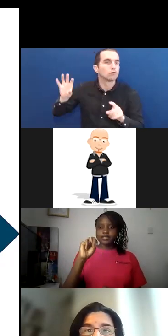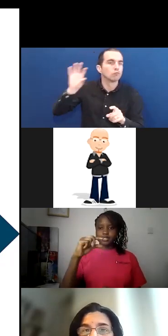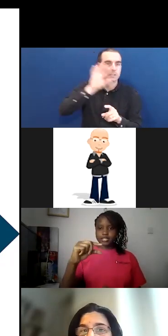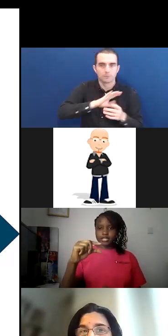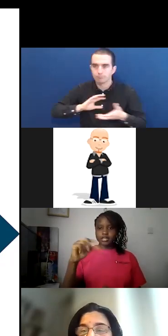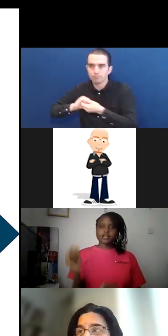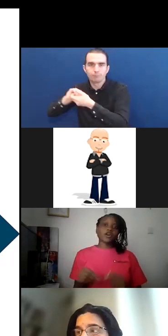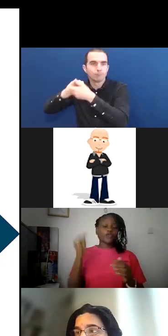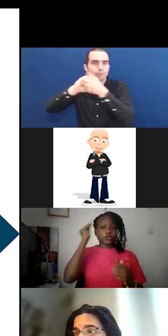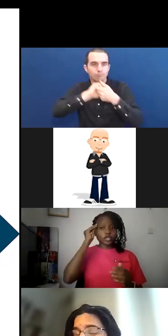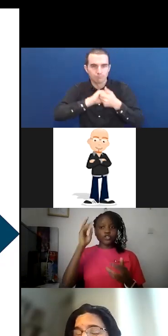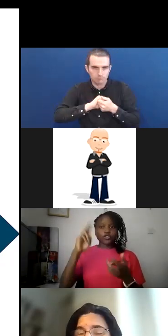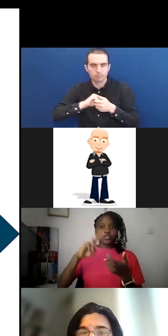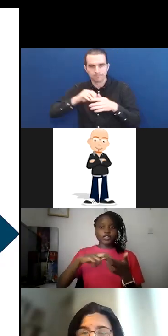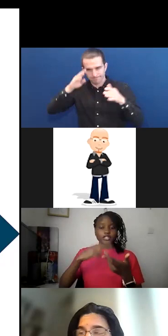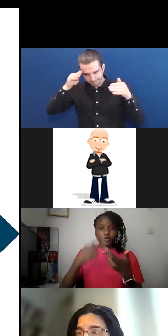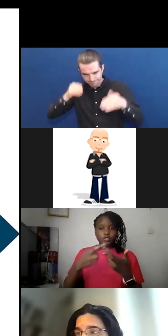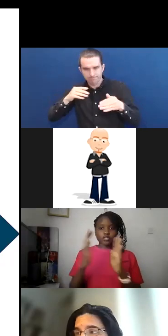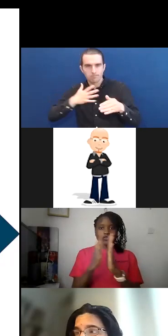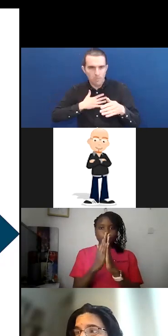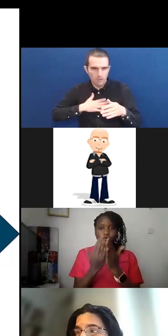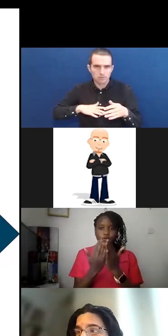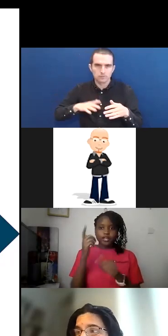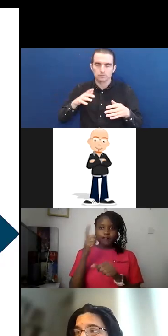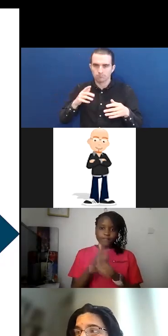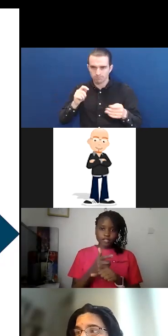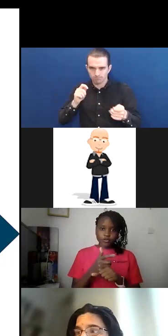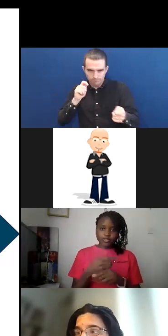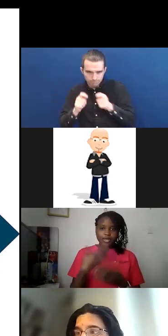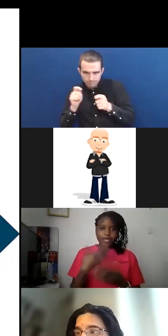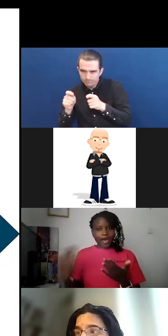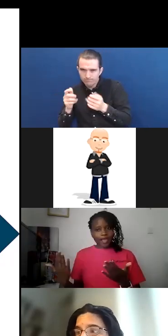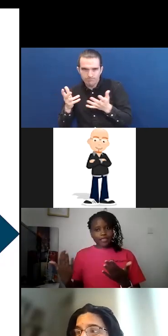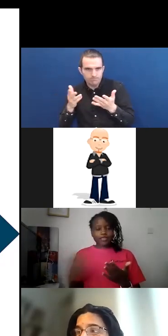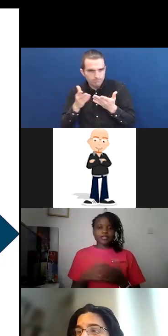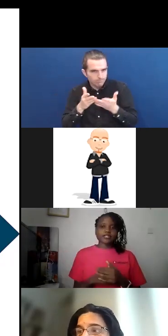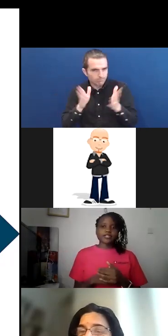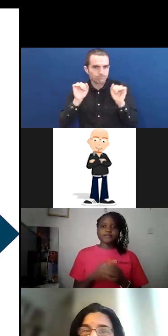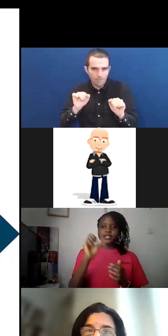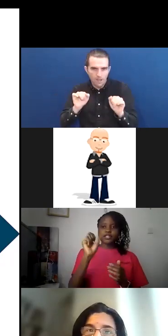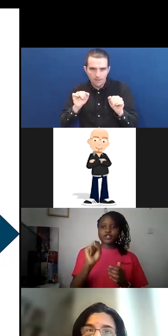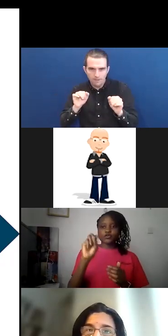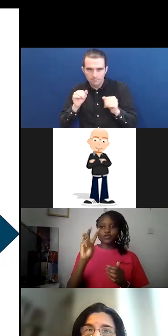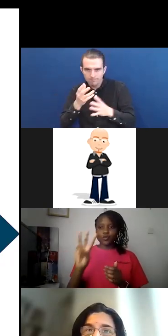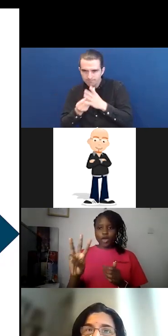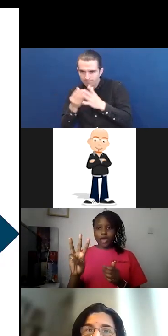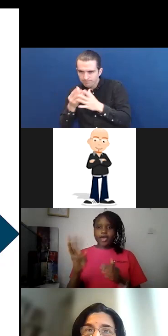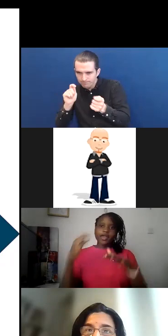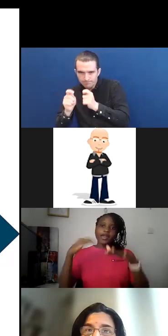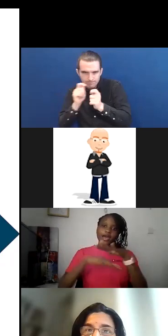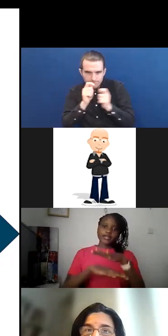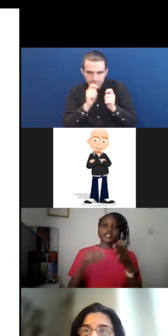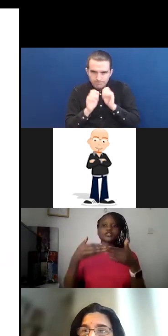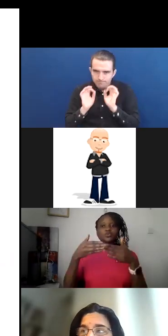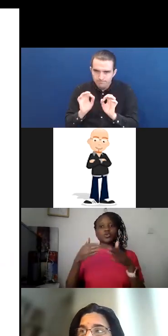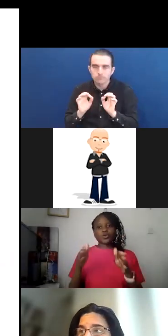resources, so books and videos, etc., and software and access to